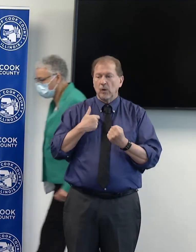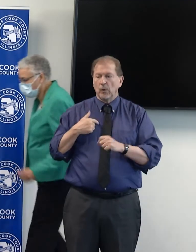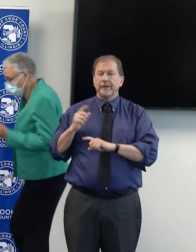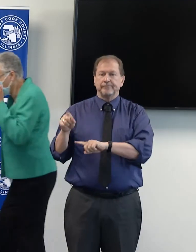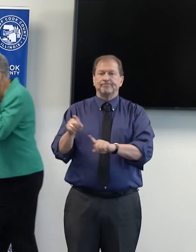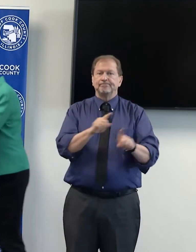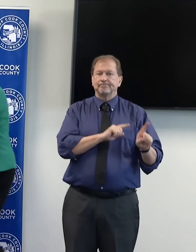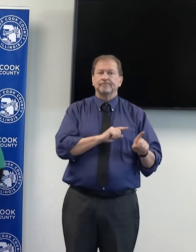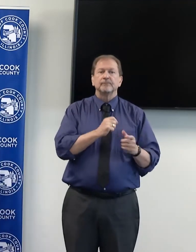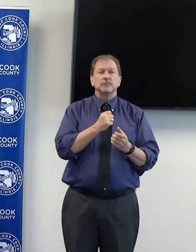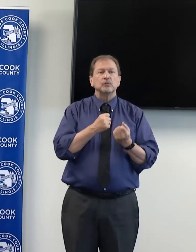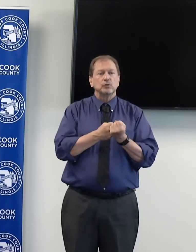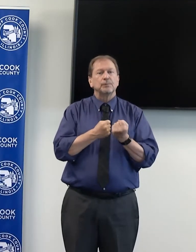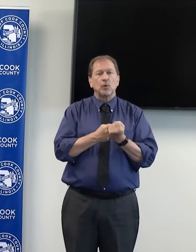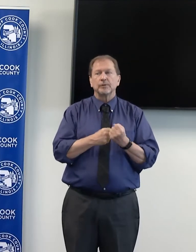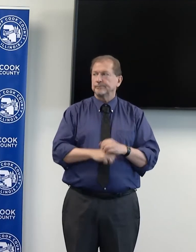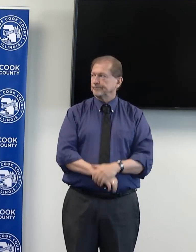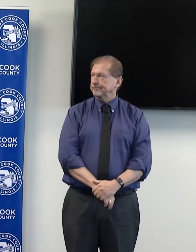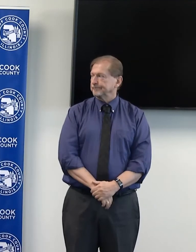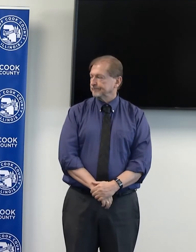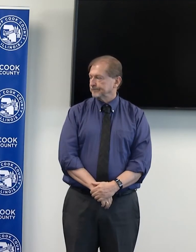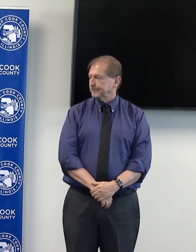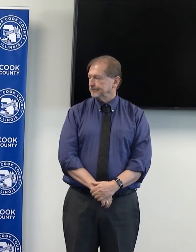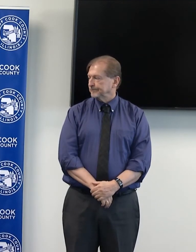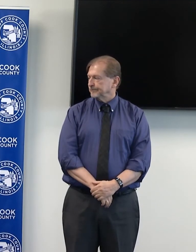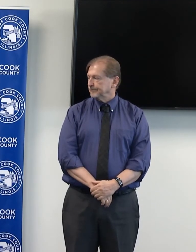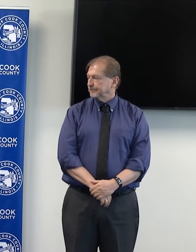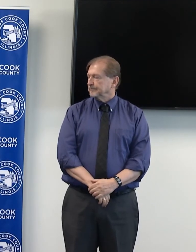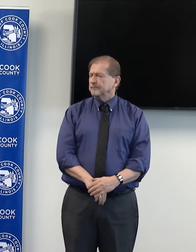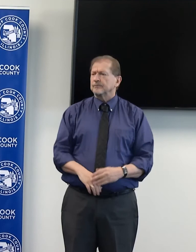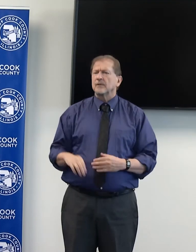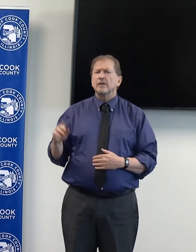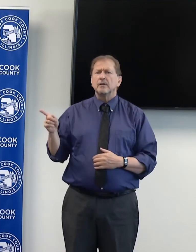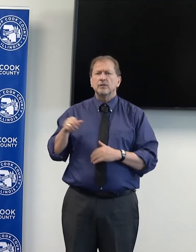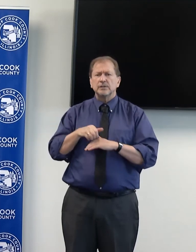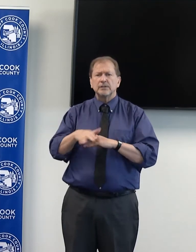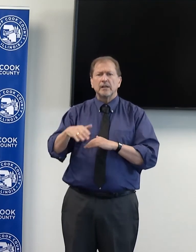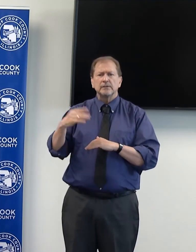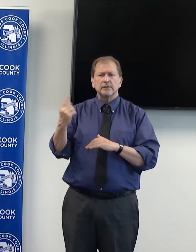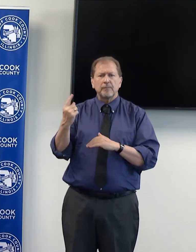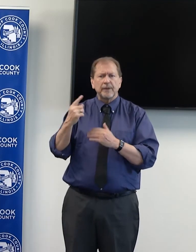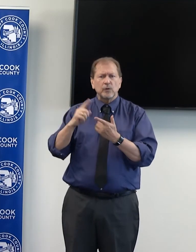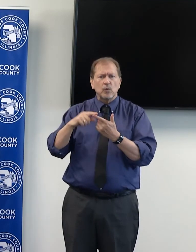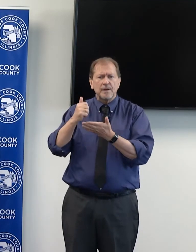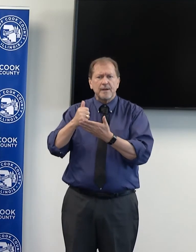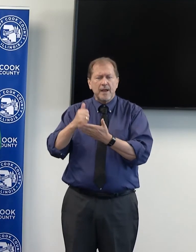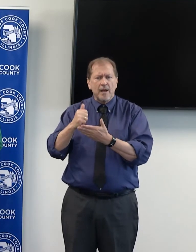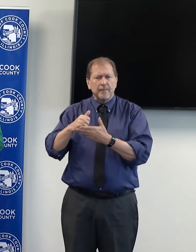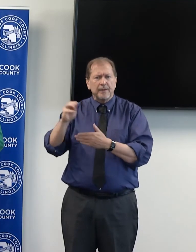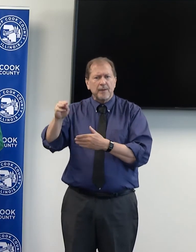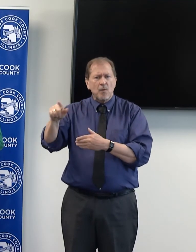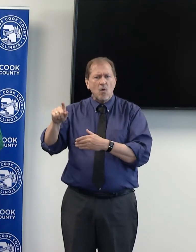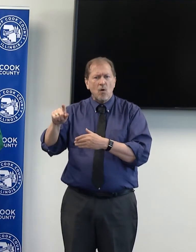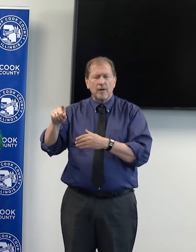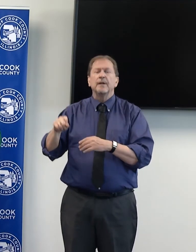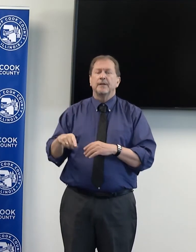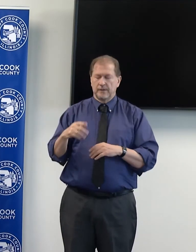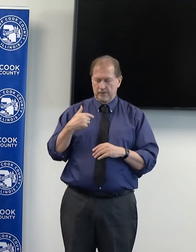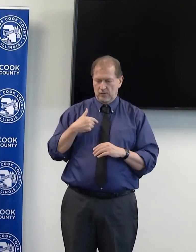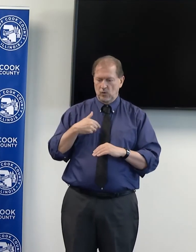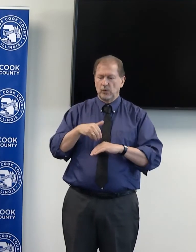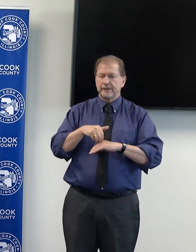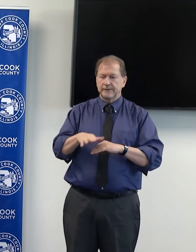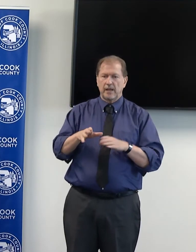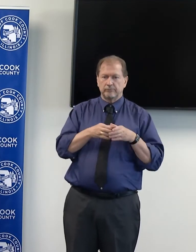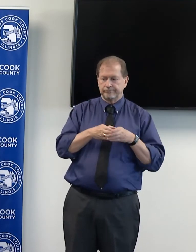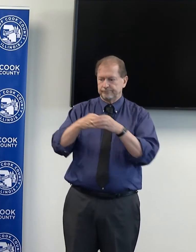right now. What was the asset? It was, again, a command and control asset, a